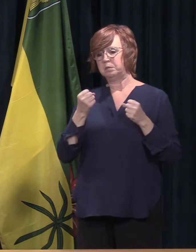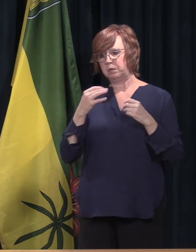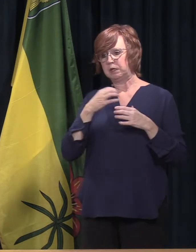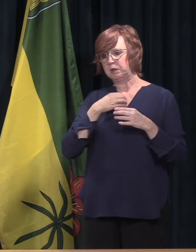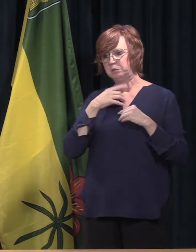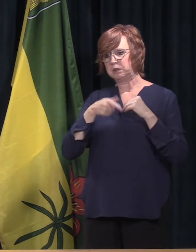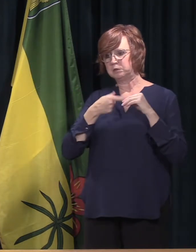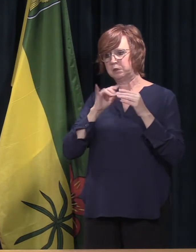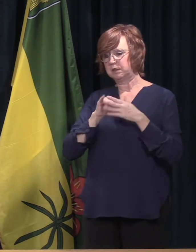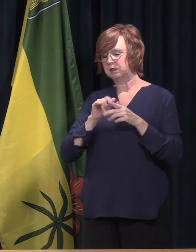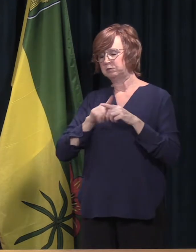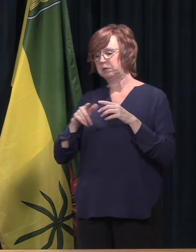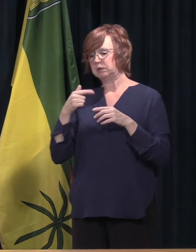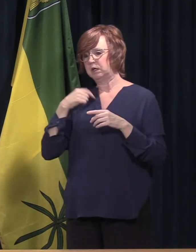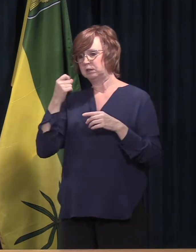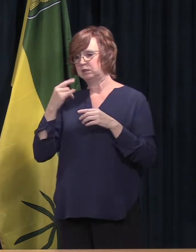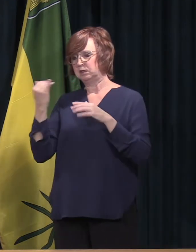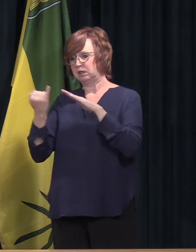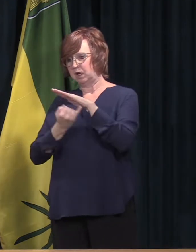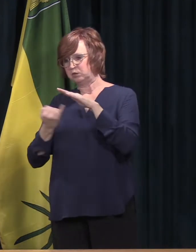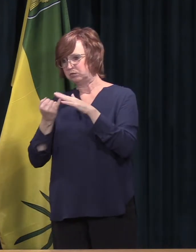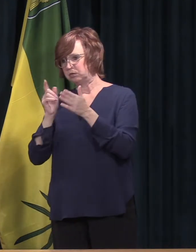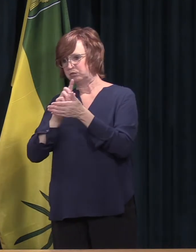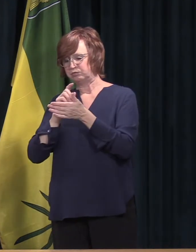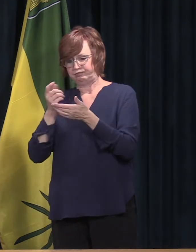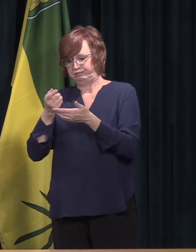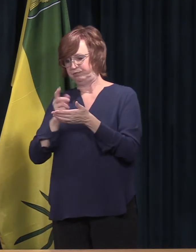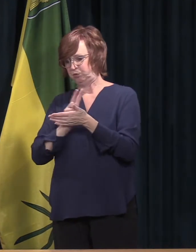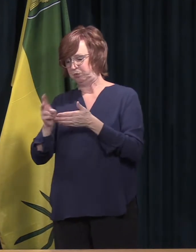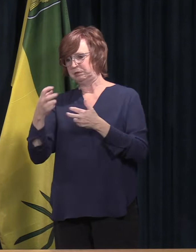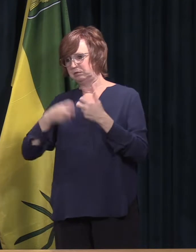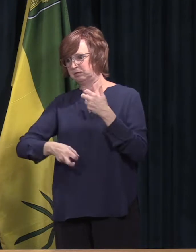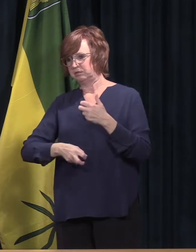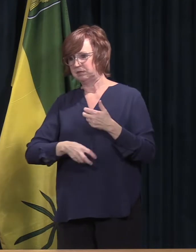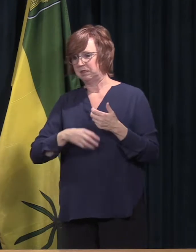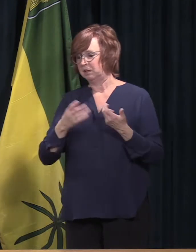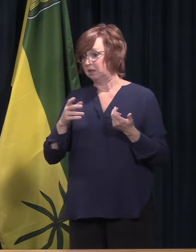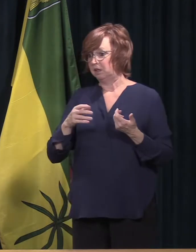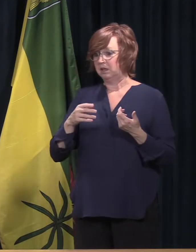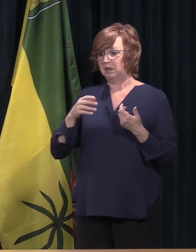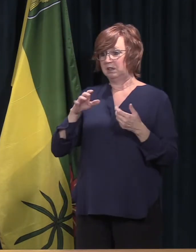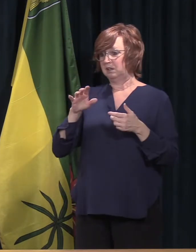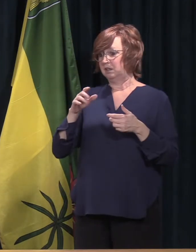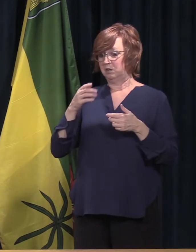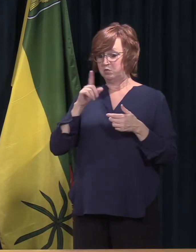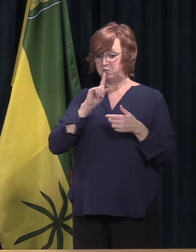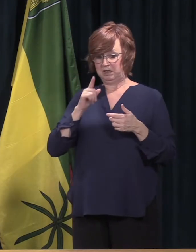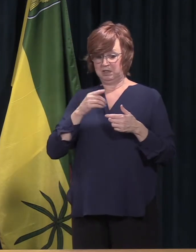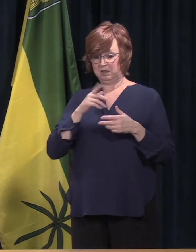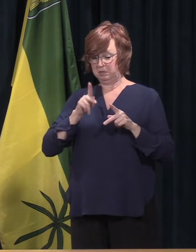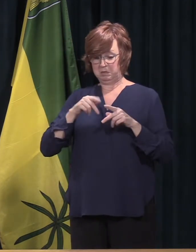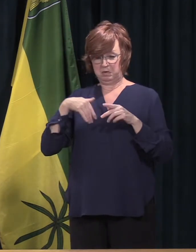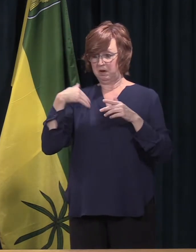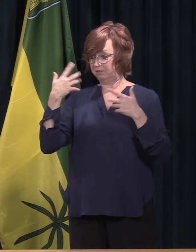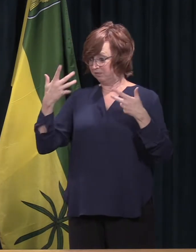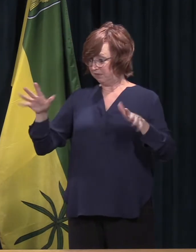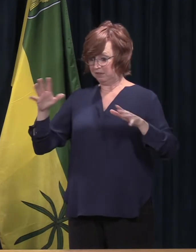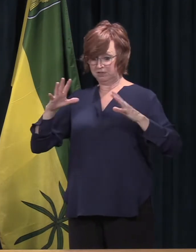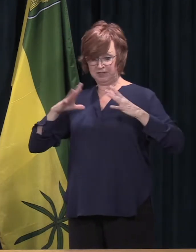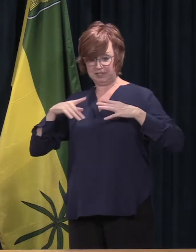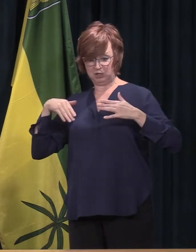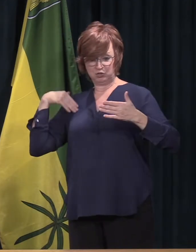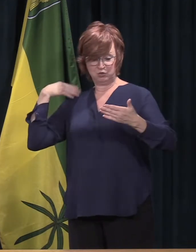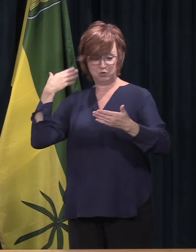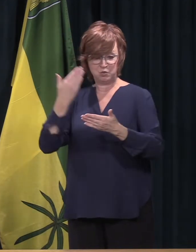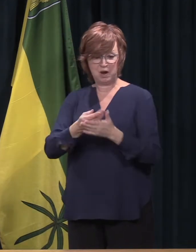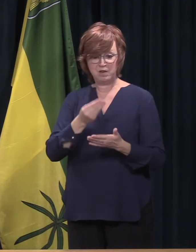weeks. It's very hard sometimes. You just come back after many months or after a nice holiday. You're excited. You want to meet your friends and family. But that is really important. And on the